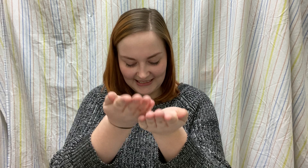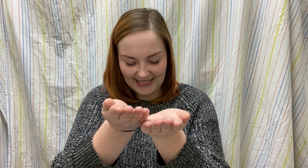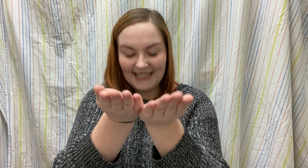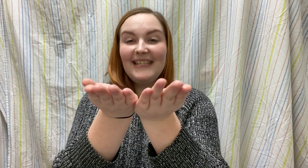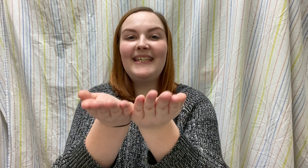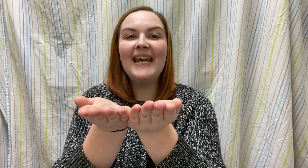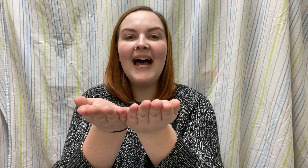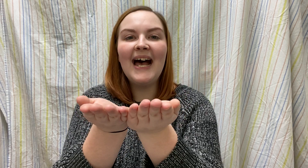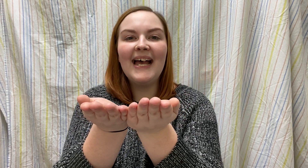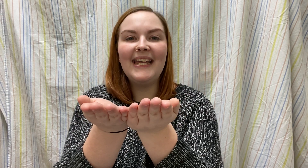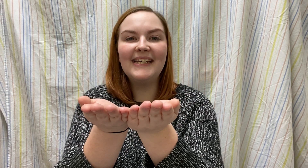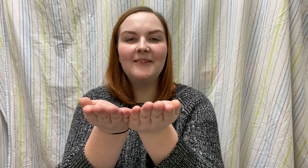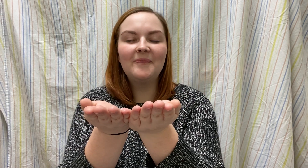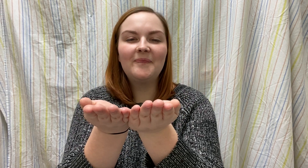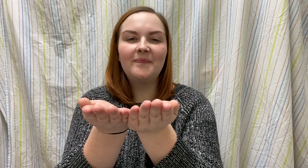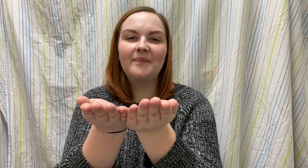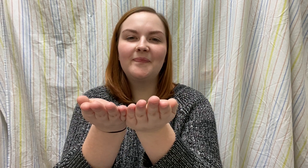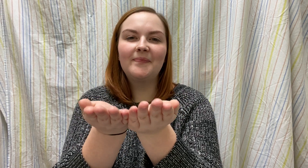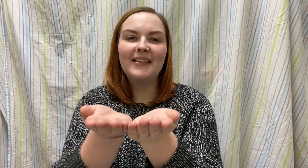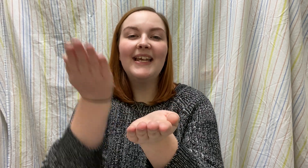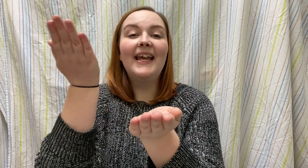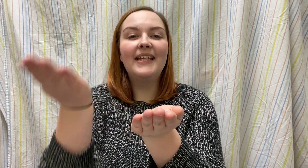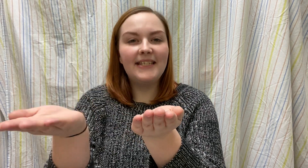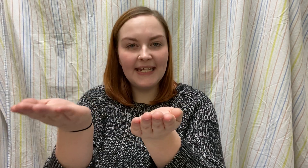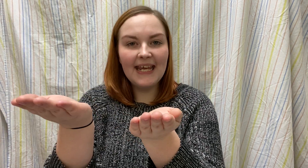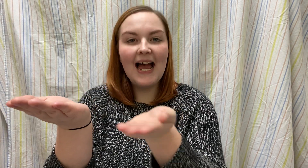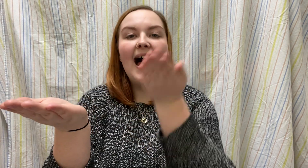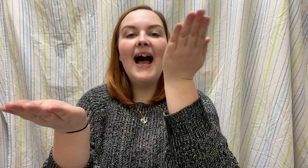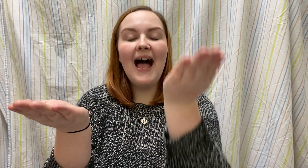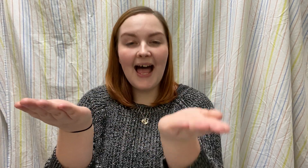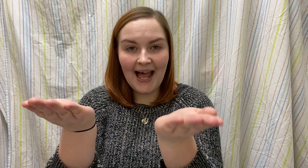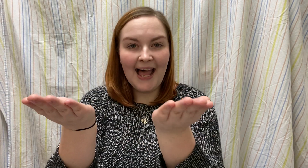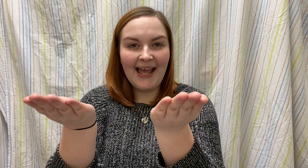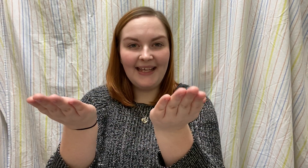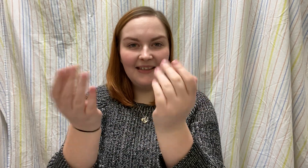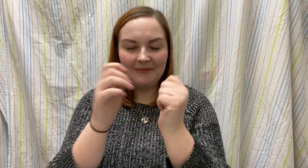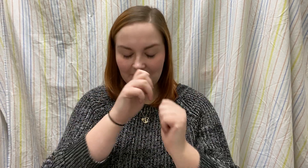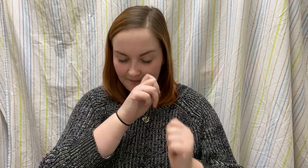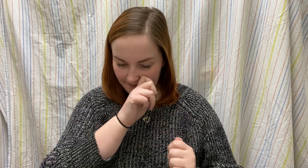Say tie. T. I.